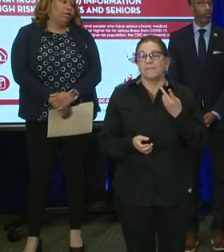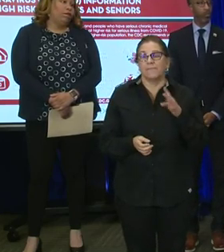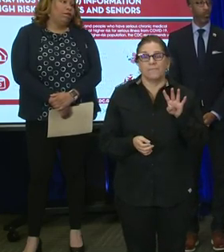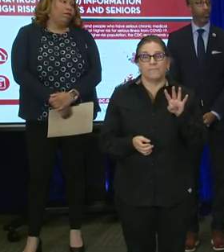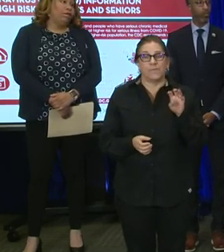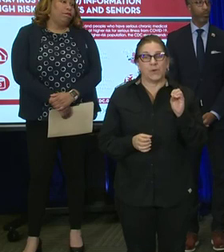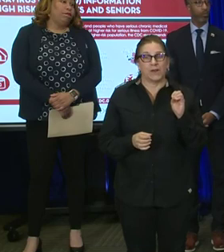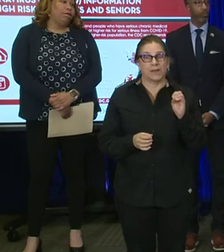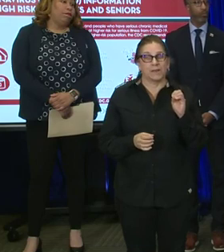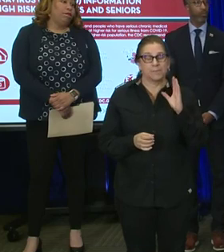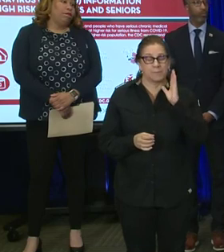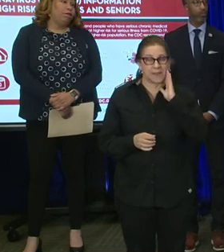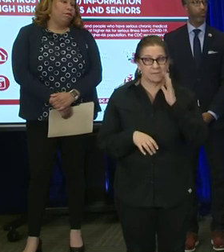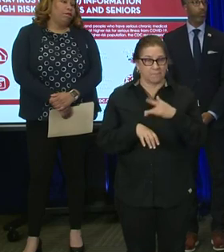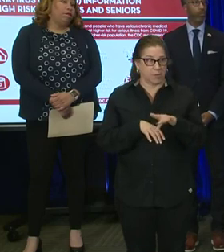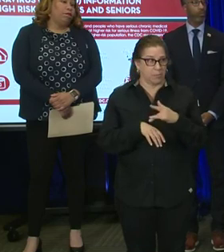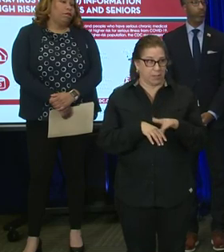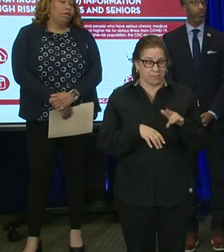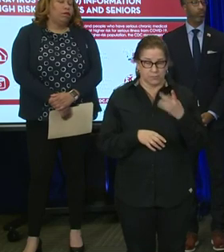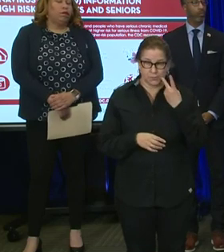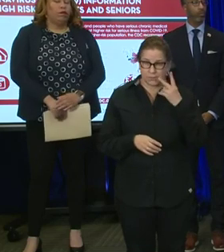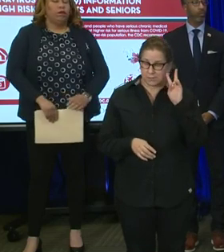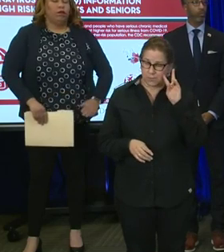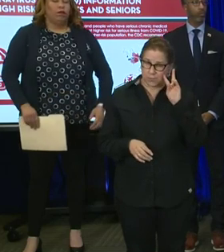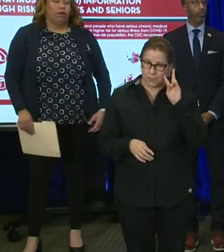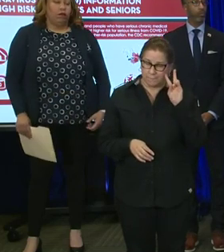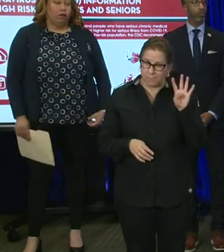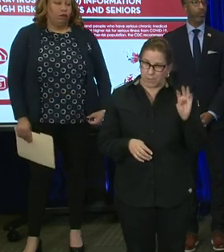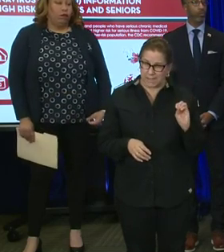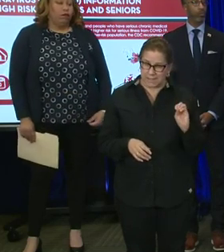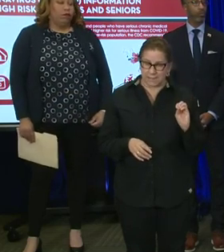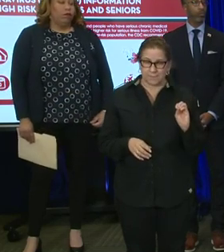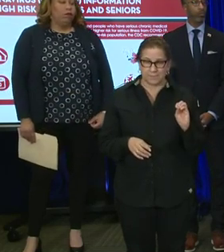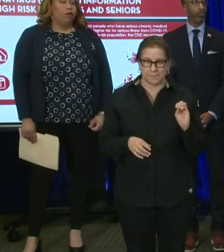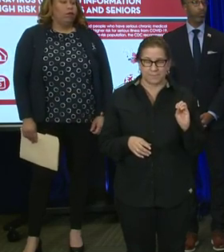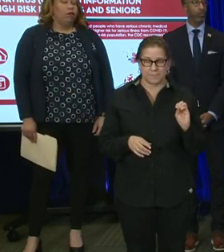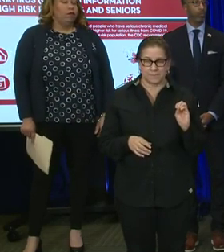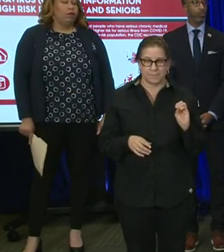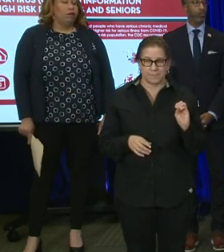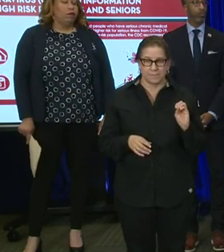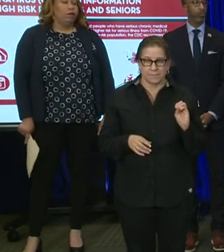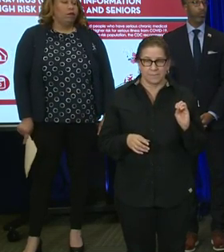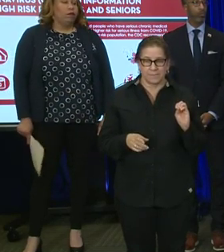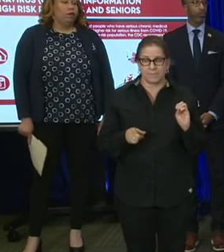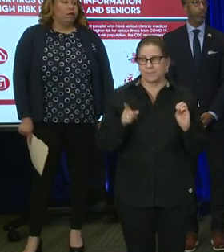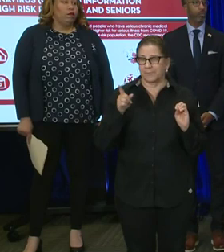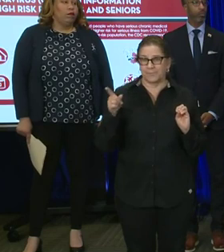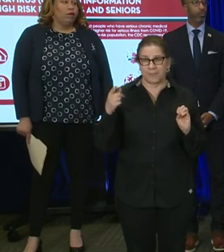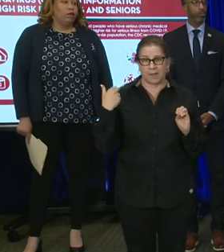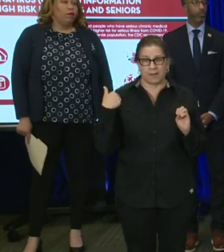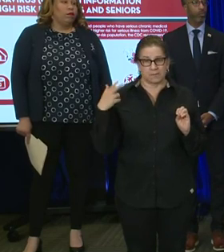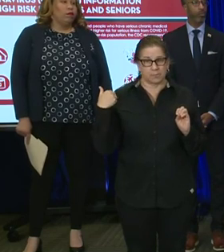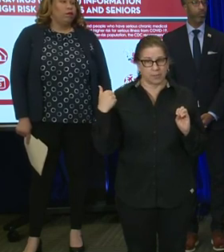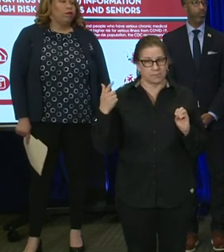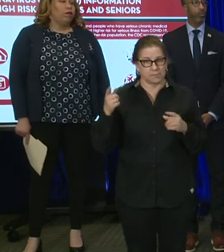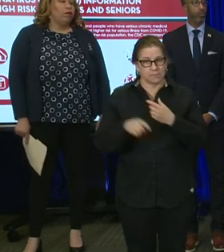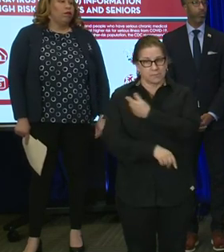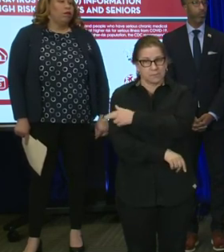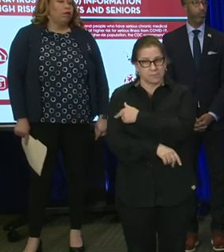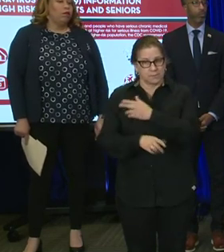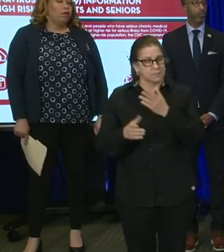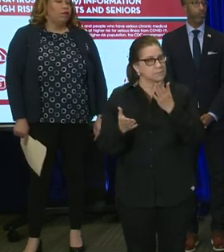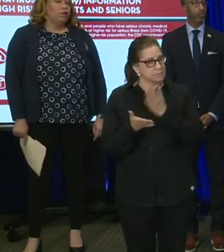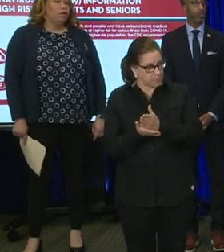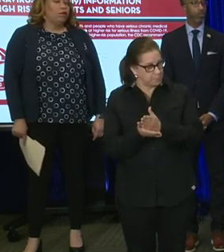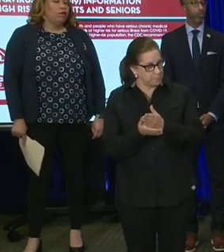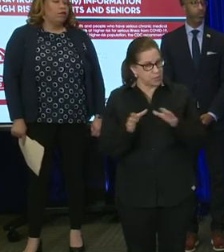So hospitals, when you eliminate your non-essential services or your elective surgeries, then you have less of an